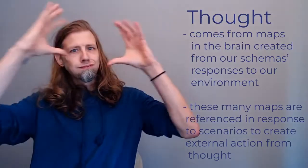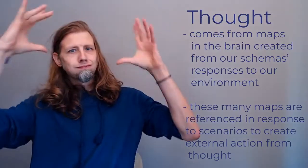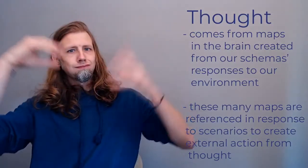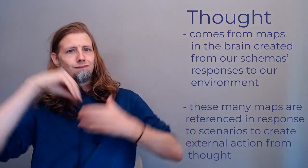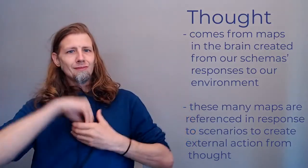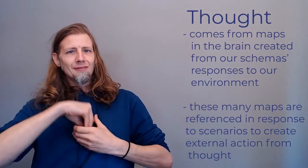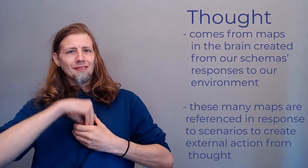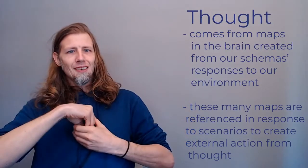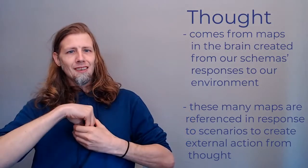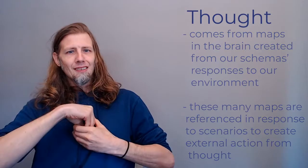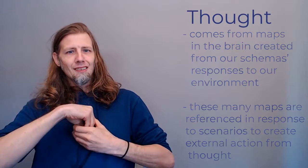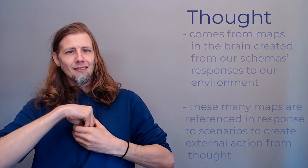schematic knowledge.